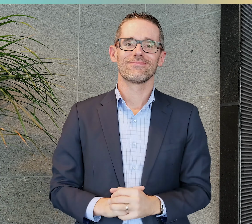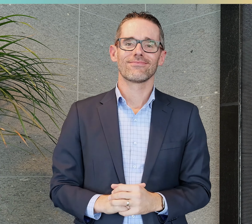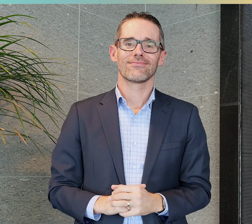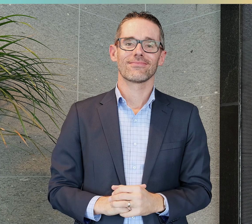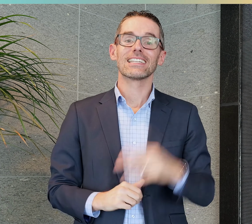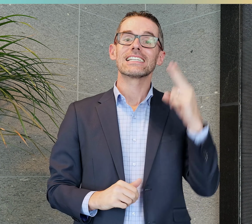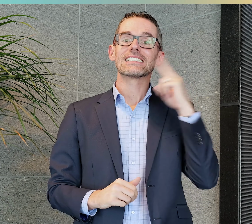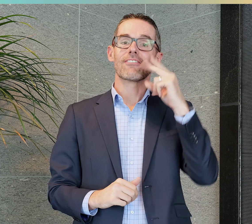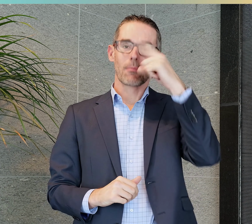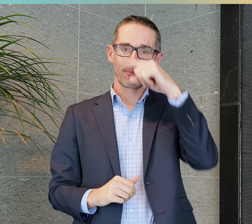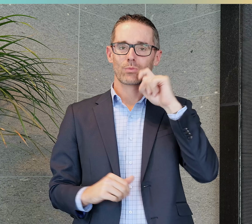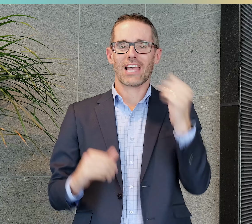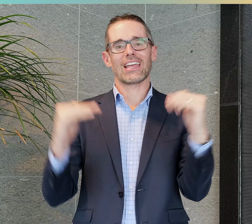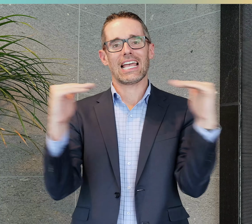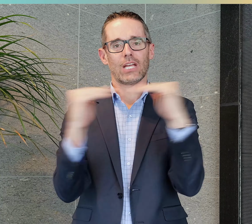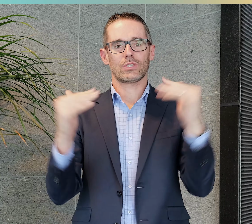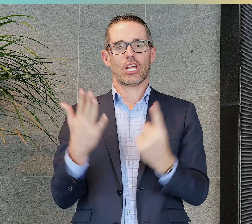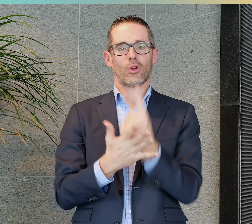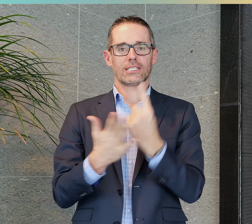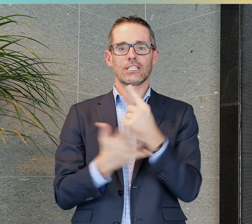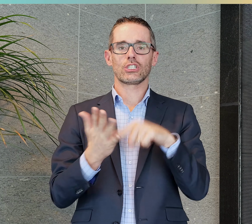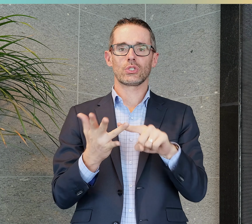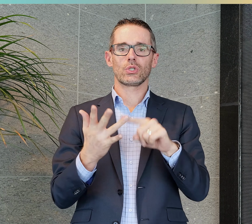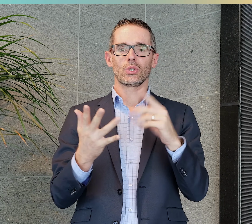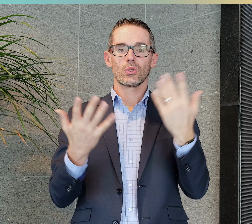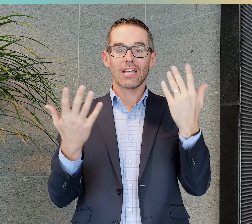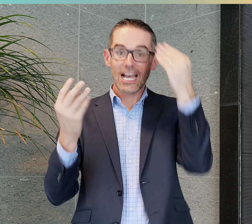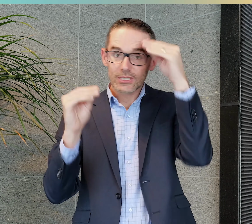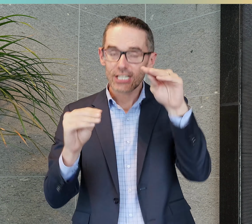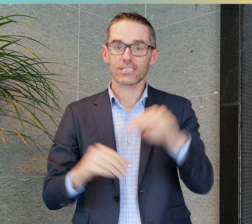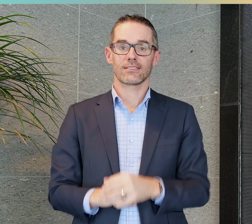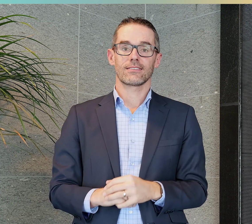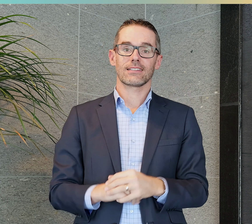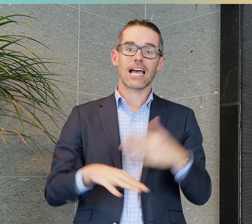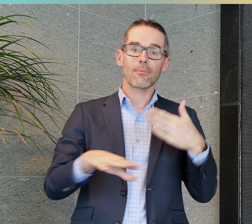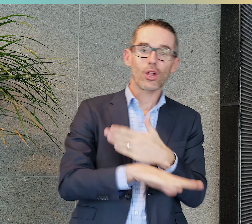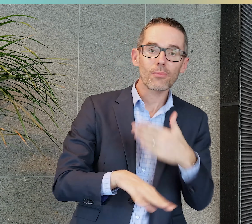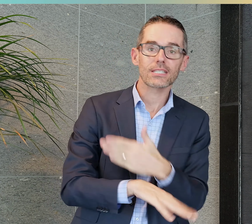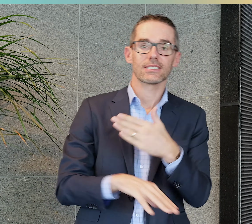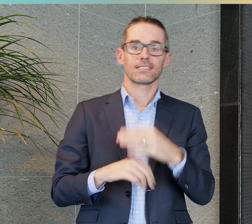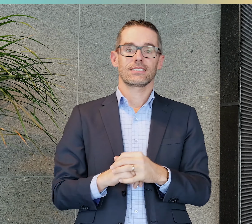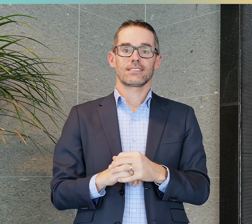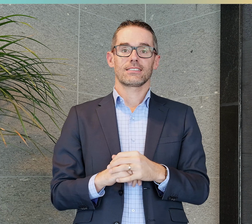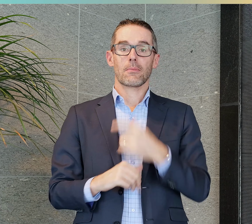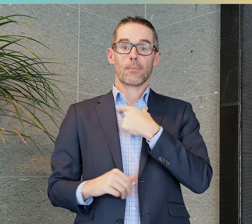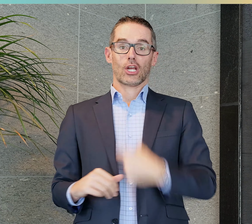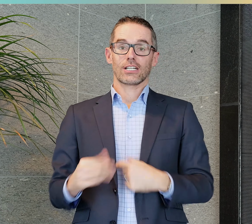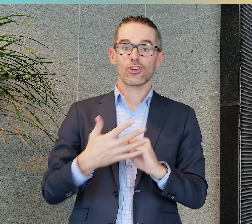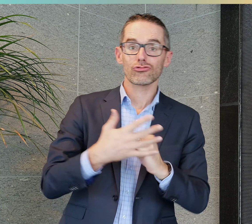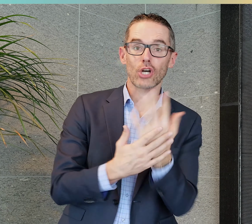community. Deaf people will see equal opportunities to education, employment, personal